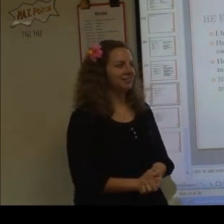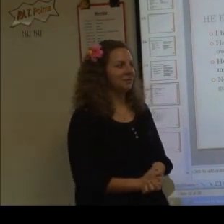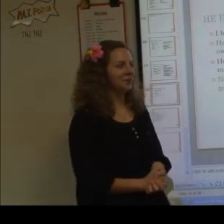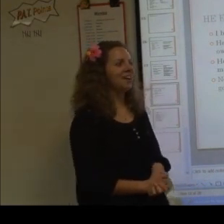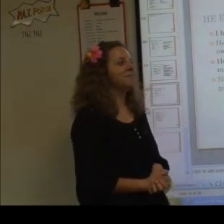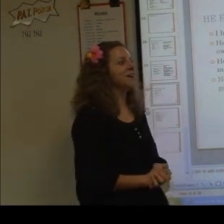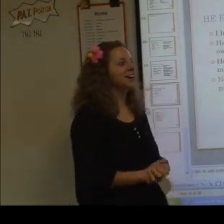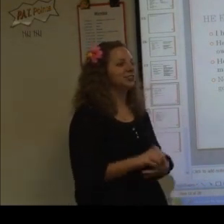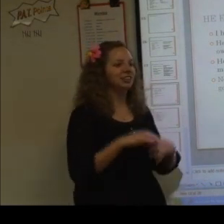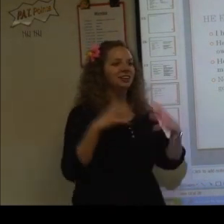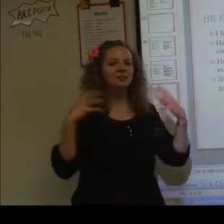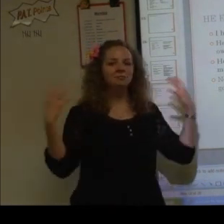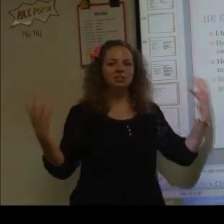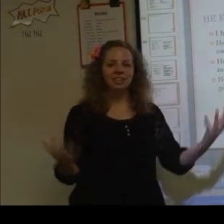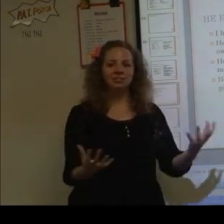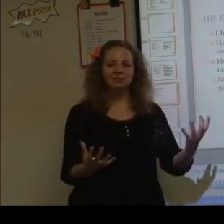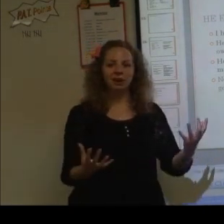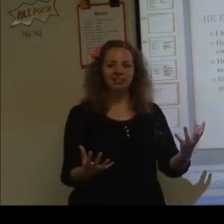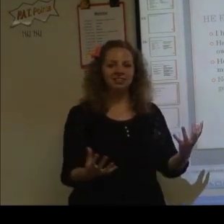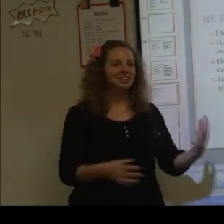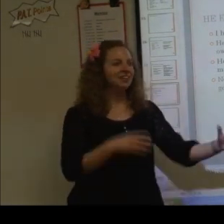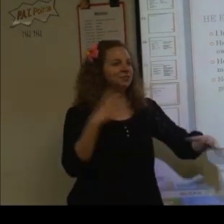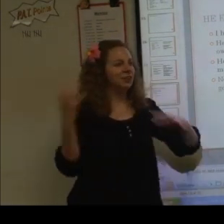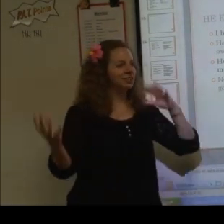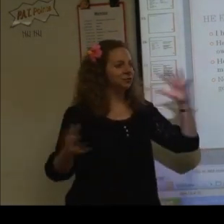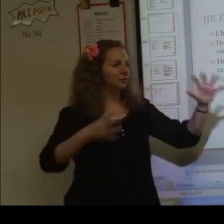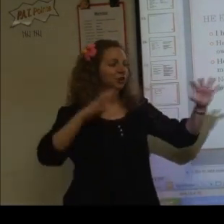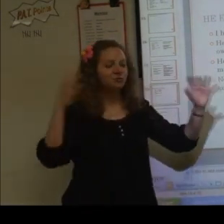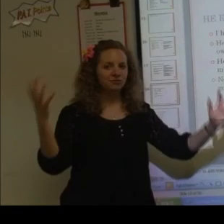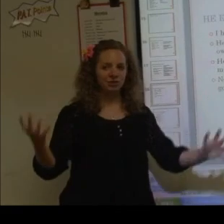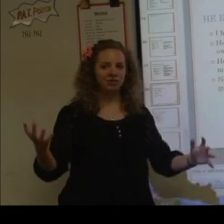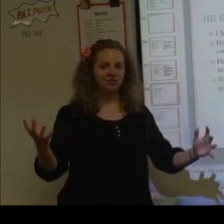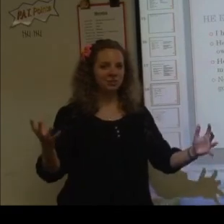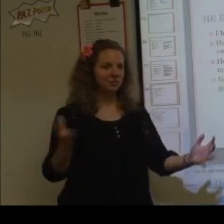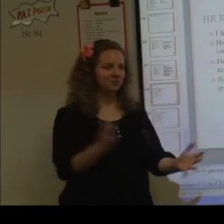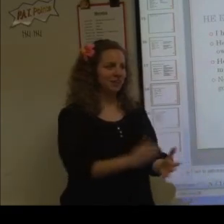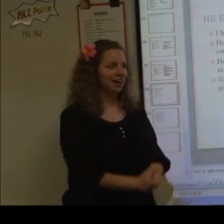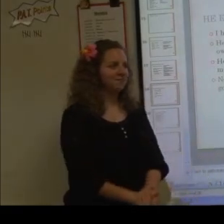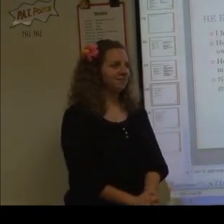this more. And we'll actually put it together and practice it, and you guys can do your own version of it too, okay?